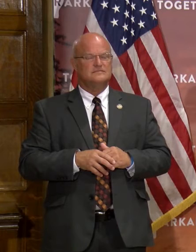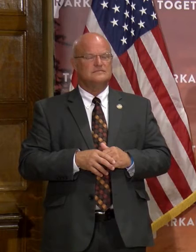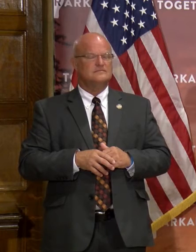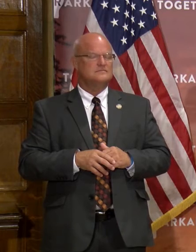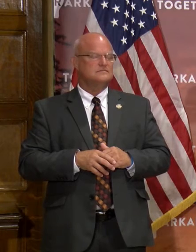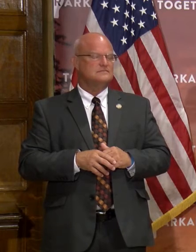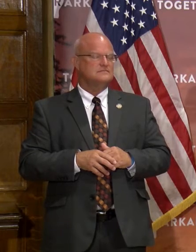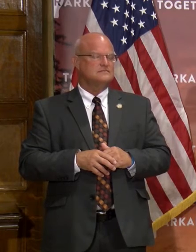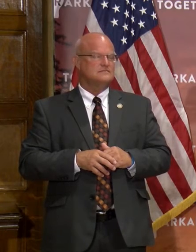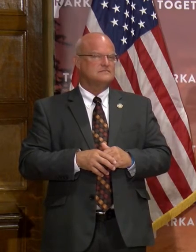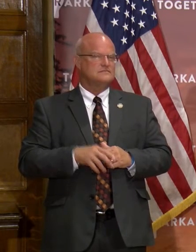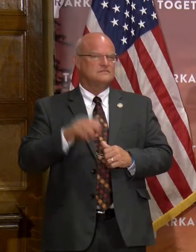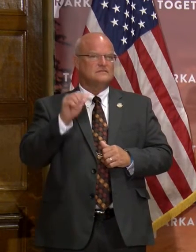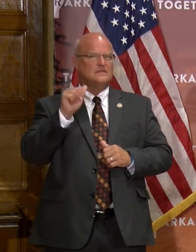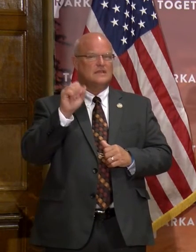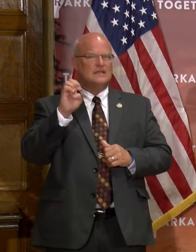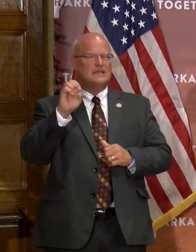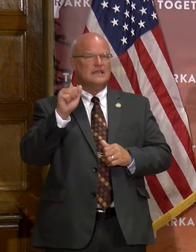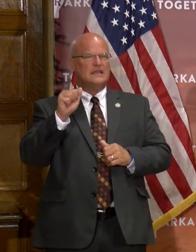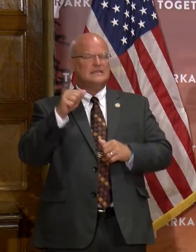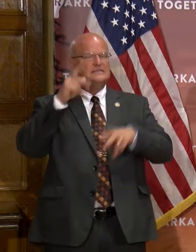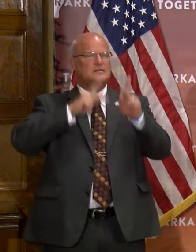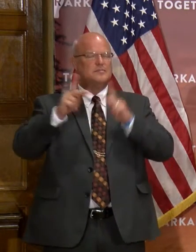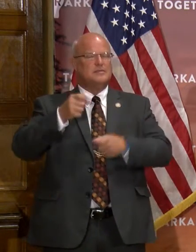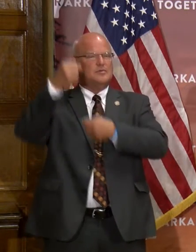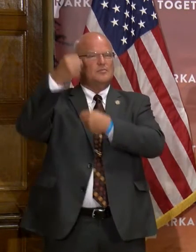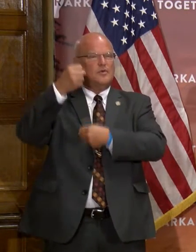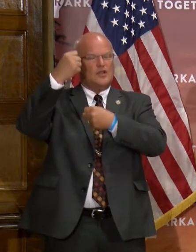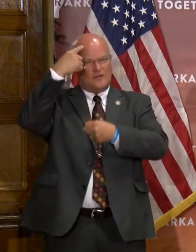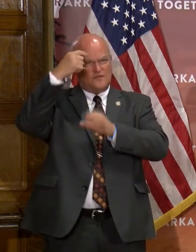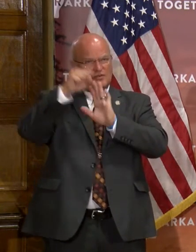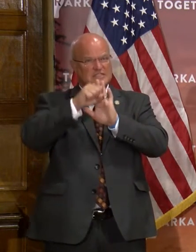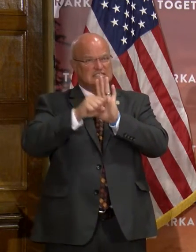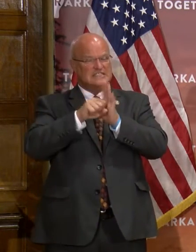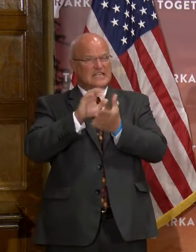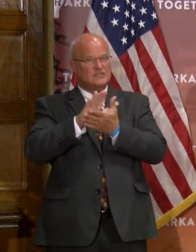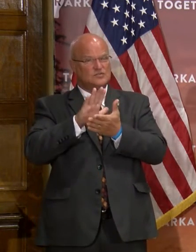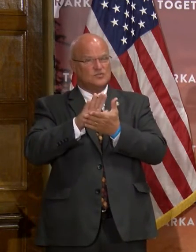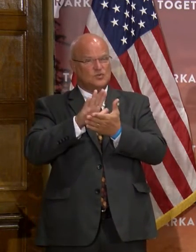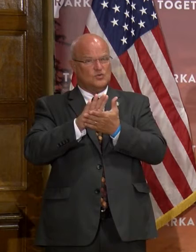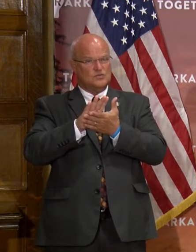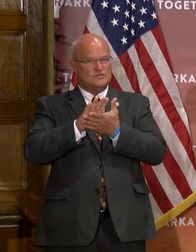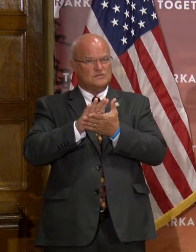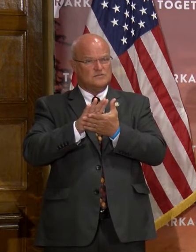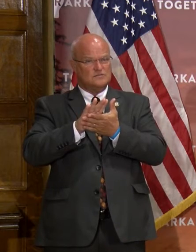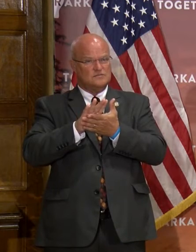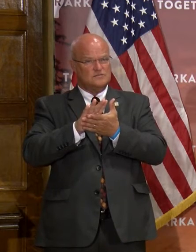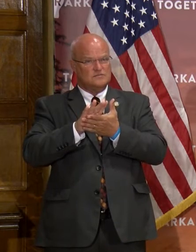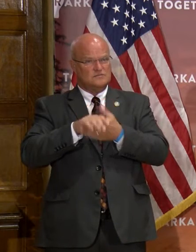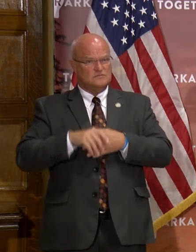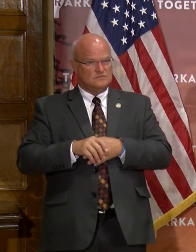Education Association is holding a peaceful protest today for safe schools.